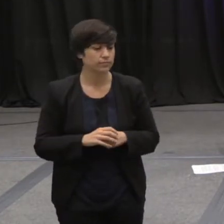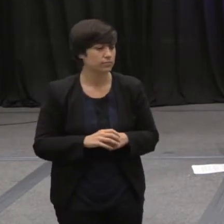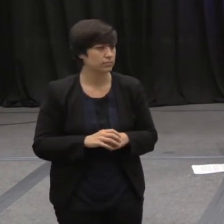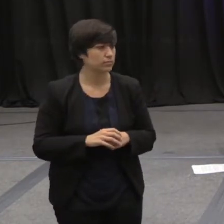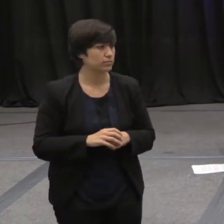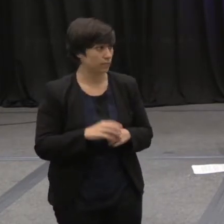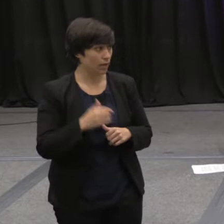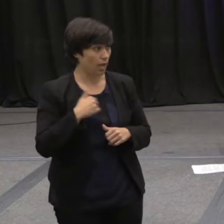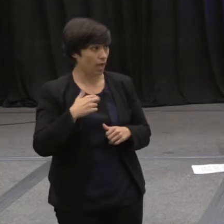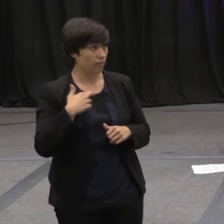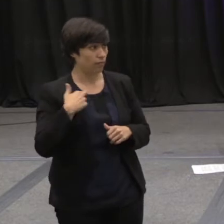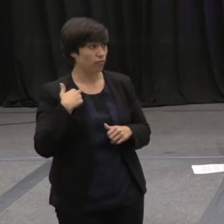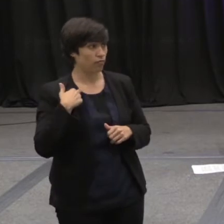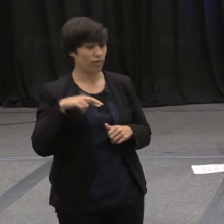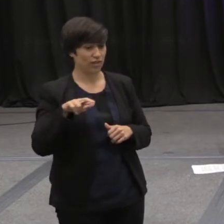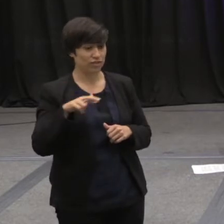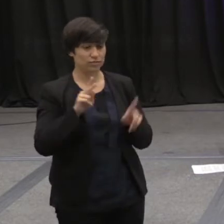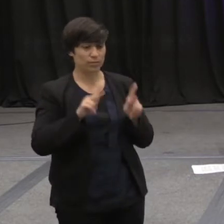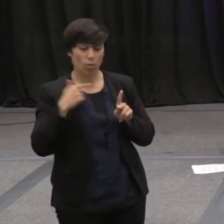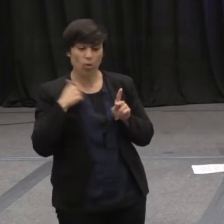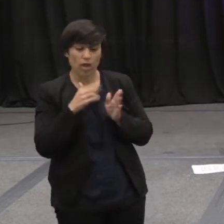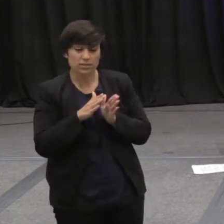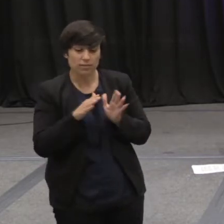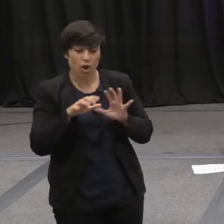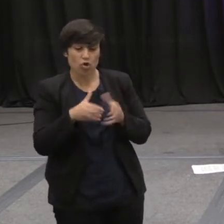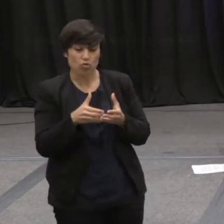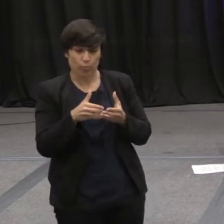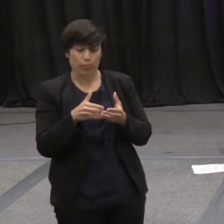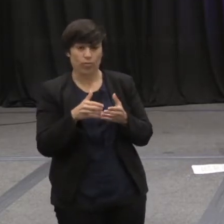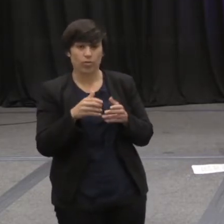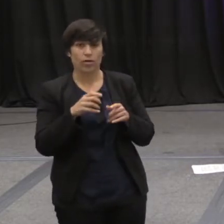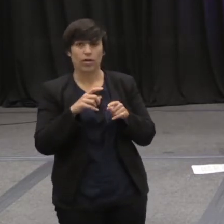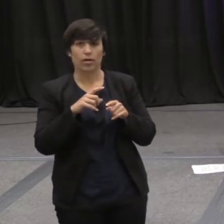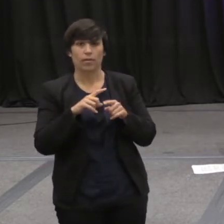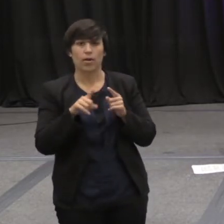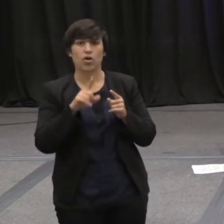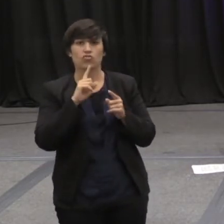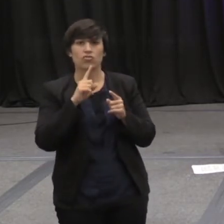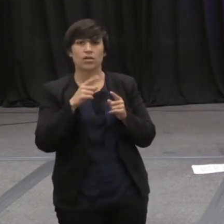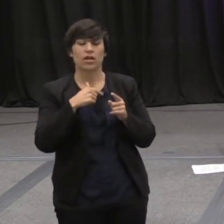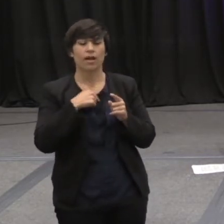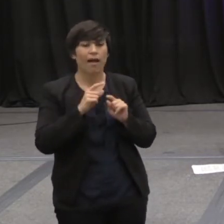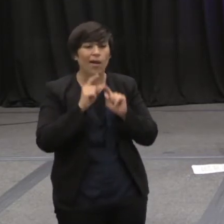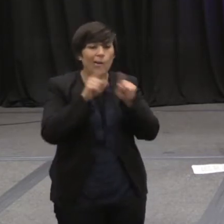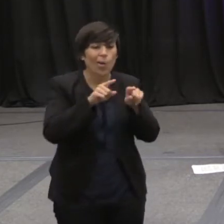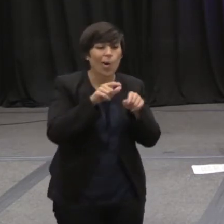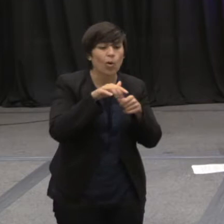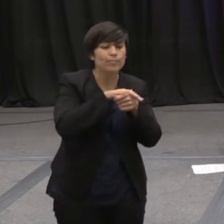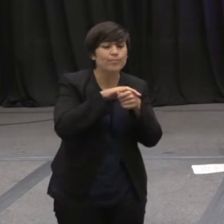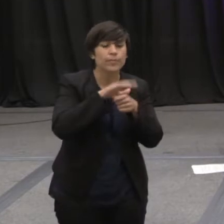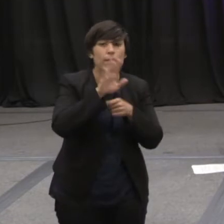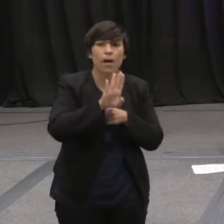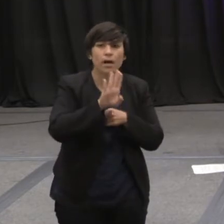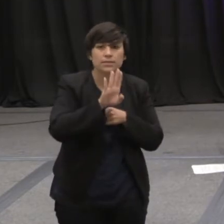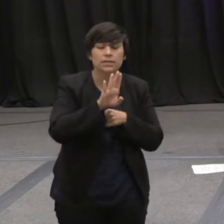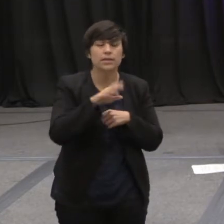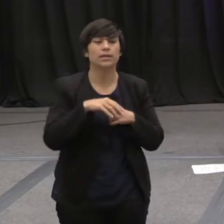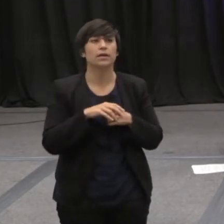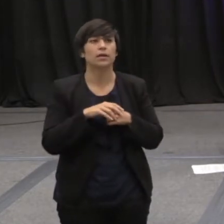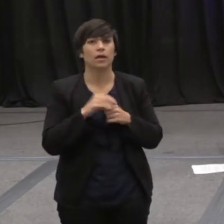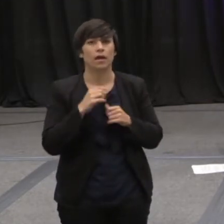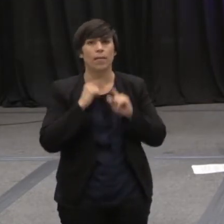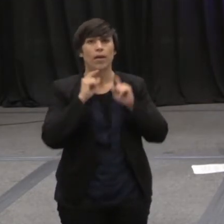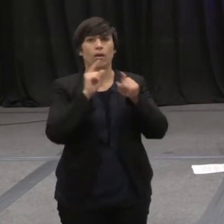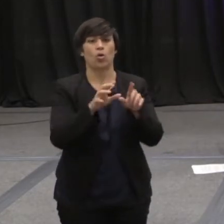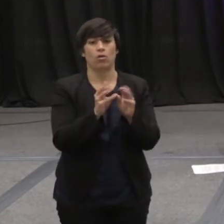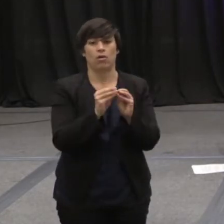There are religious people out there. We're a small you're group, not alone. But when I go out, especially I get to spend a lot of time in and around Boston and groups. So when I go to